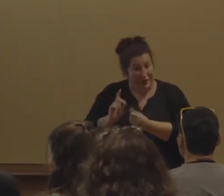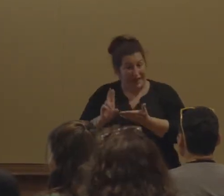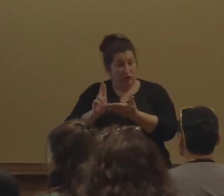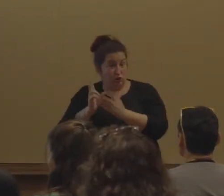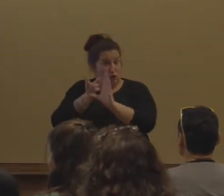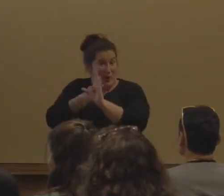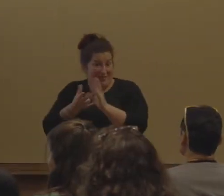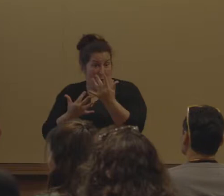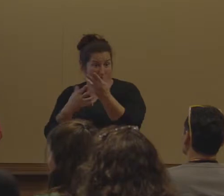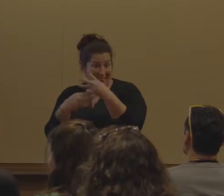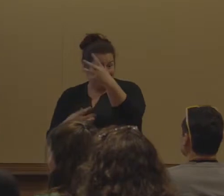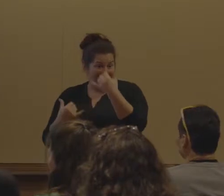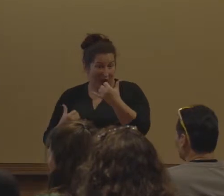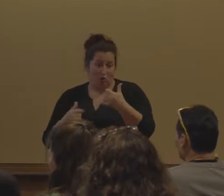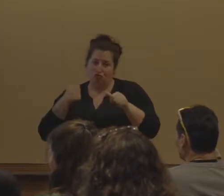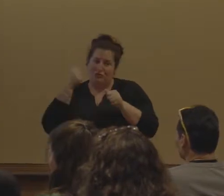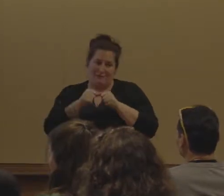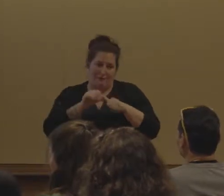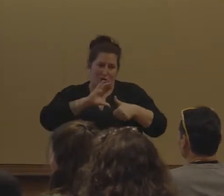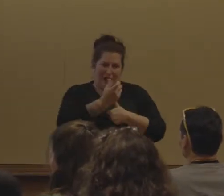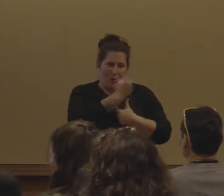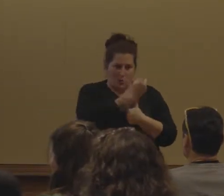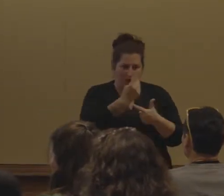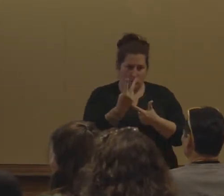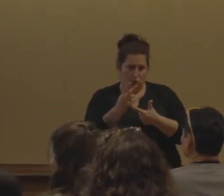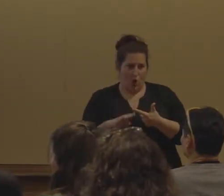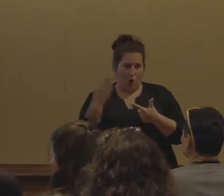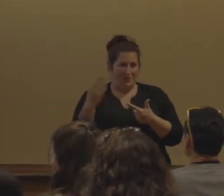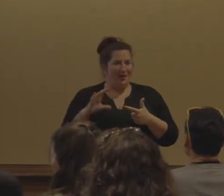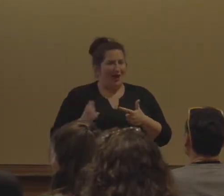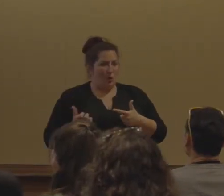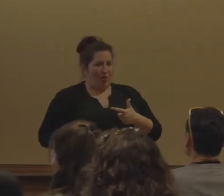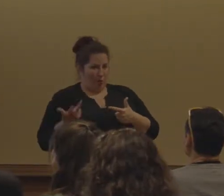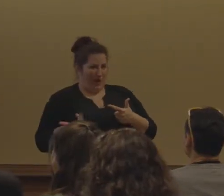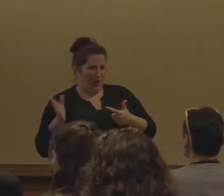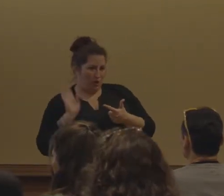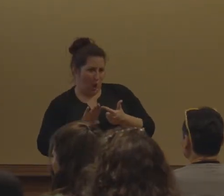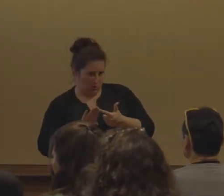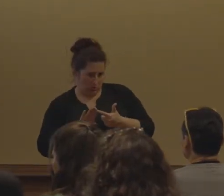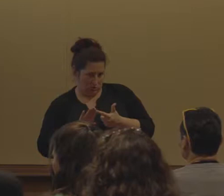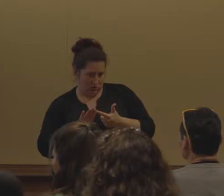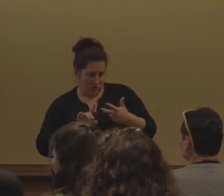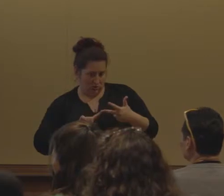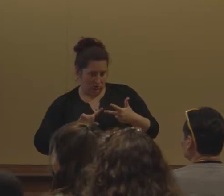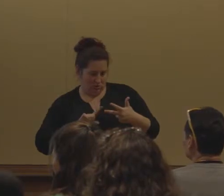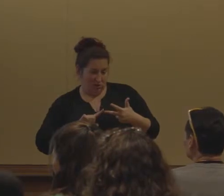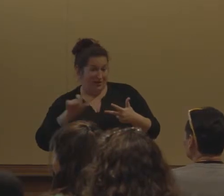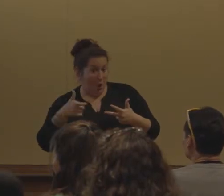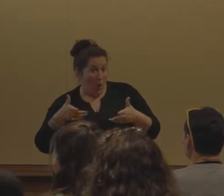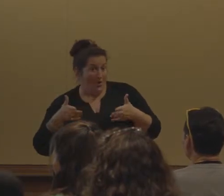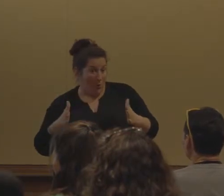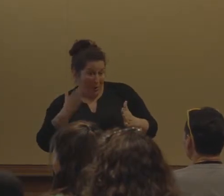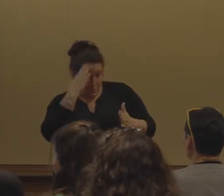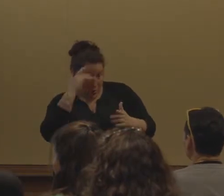Yeah. Remember, category 1 and 2 are open. Only category 3 is closed. So the only way you're going to know which category